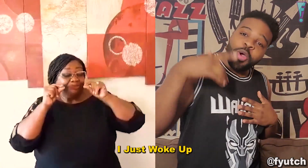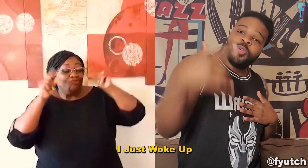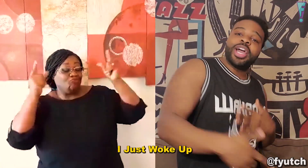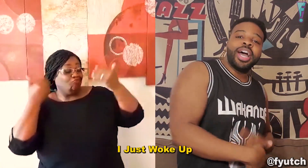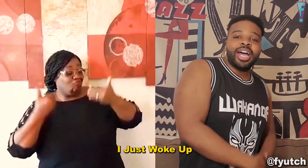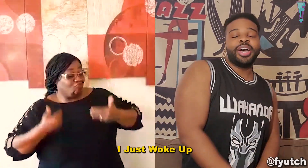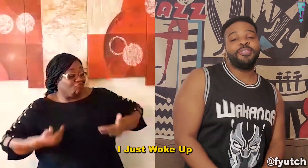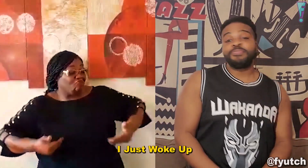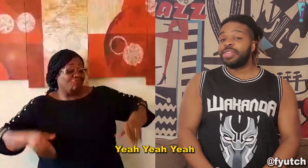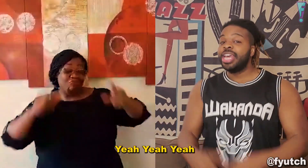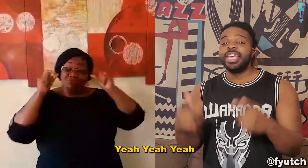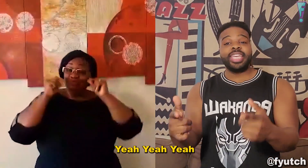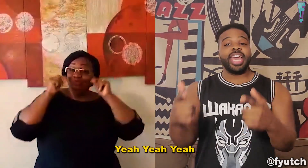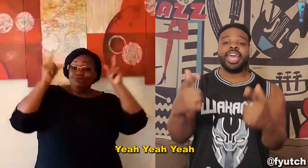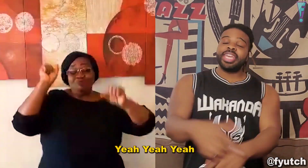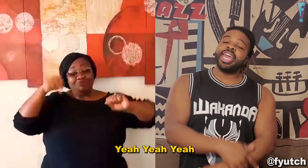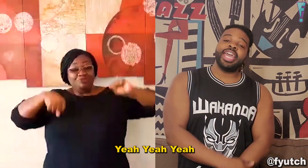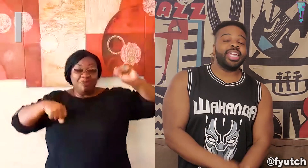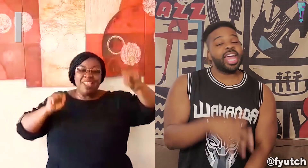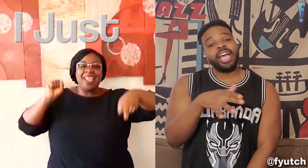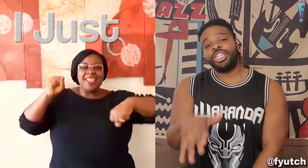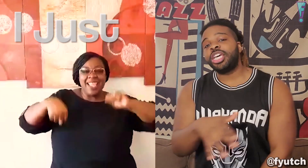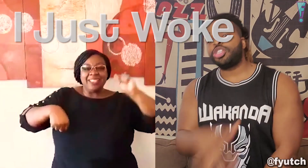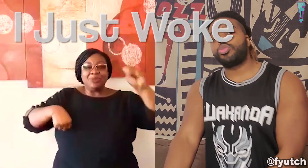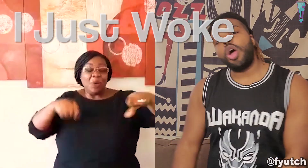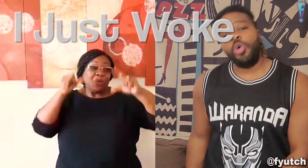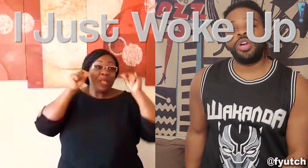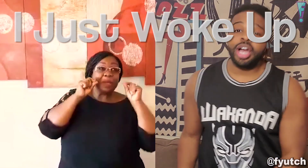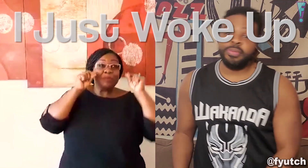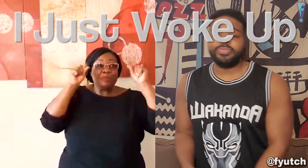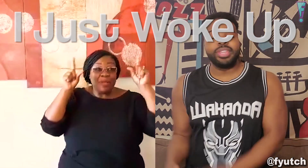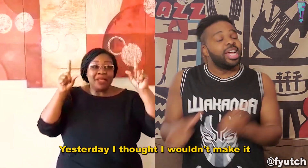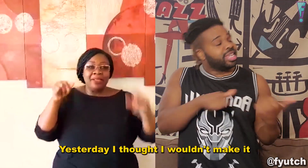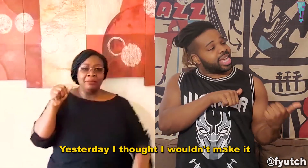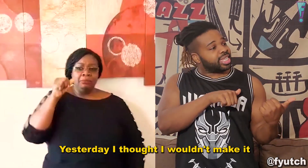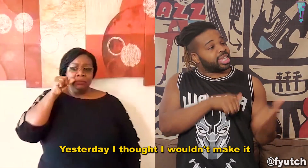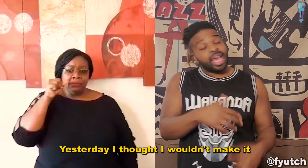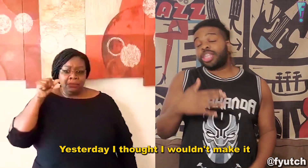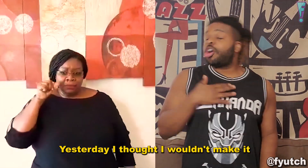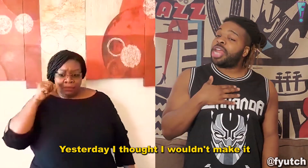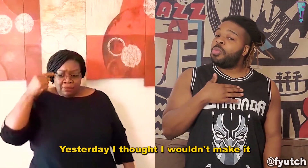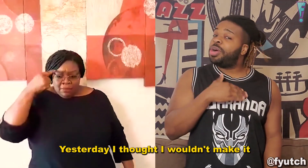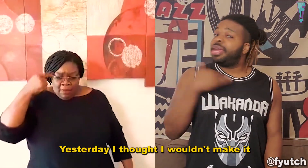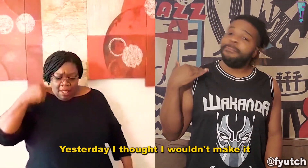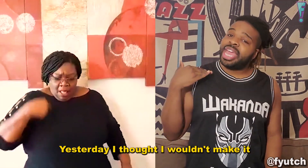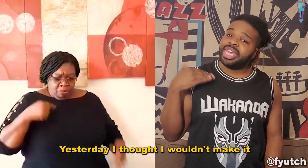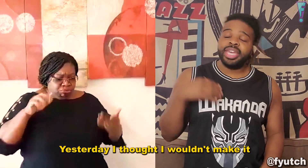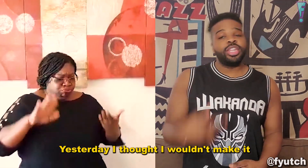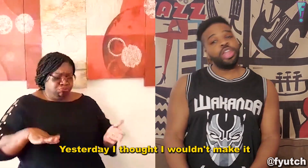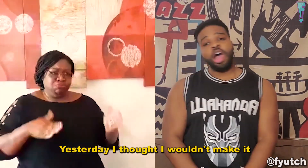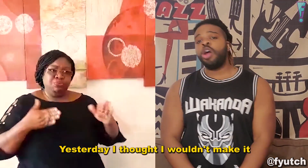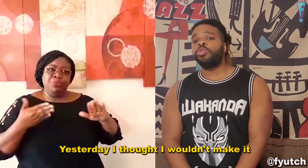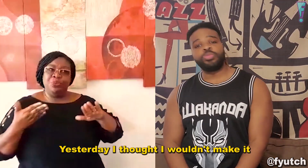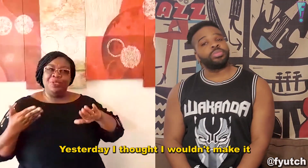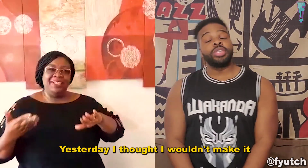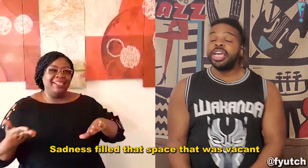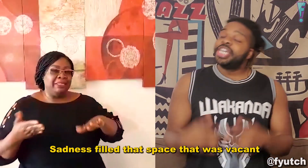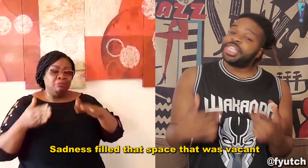just woke up, yeah, yeah, yeah. I just woke up. Yesterday I thought I wouldn't make it,